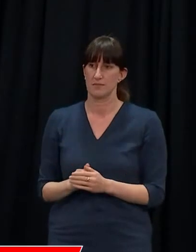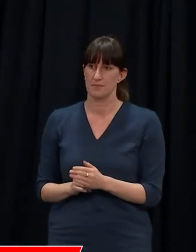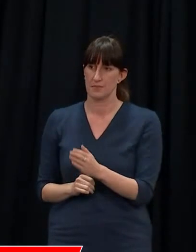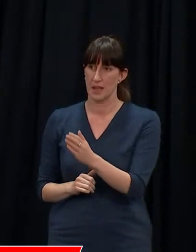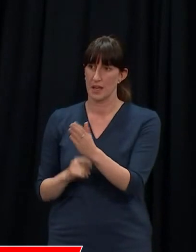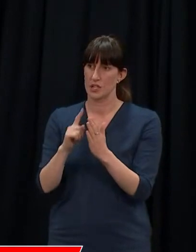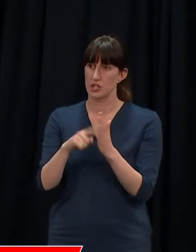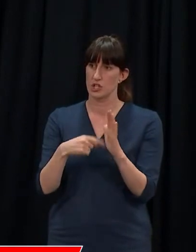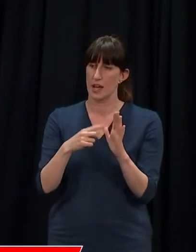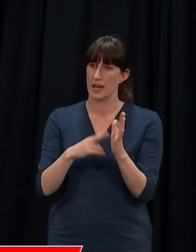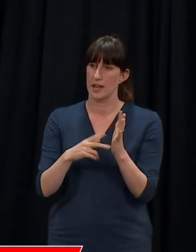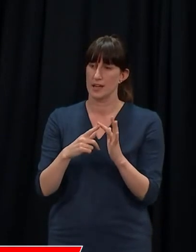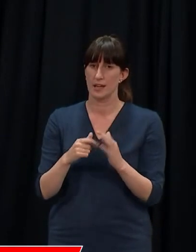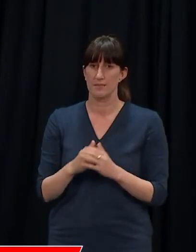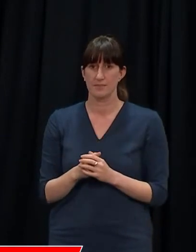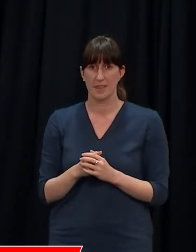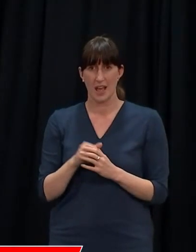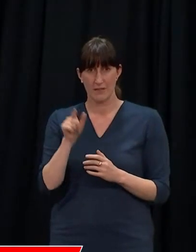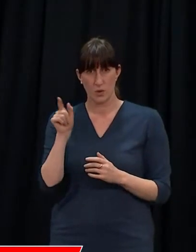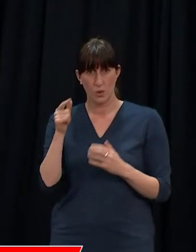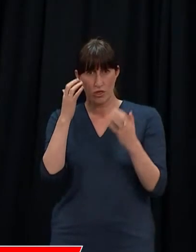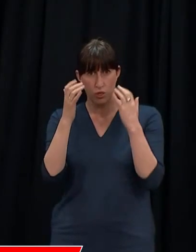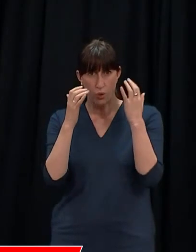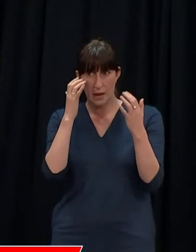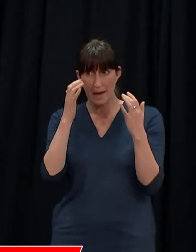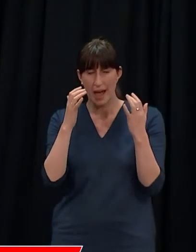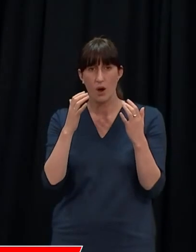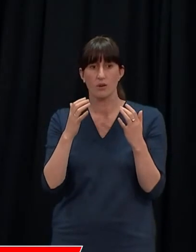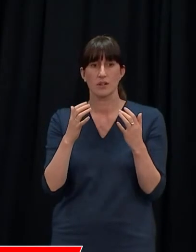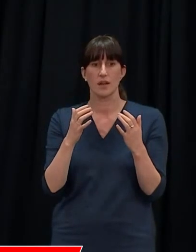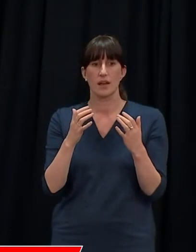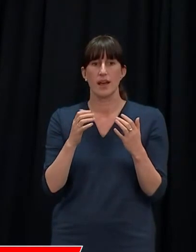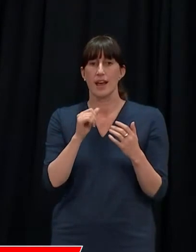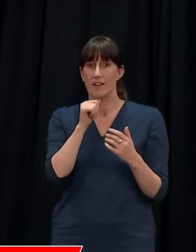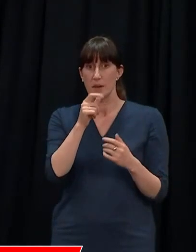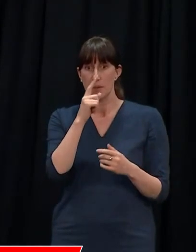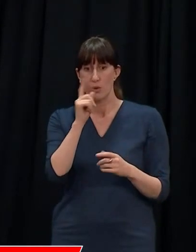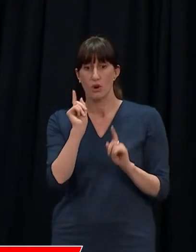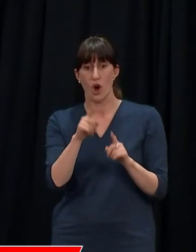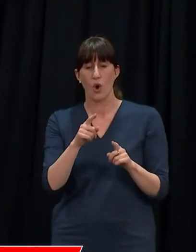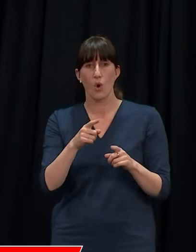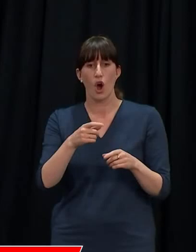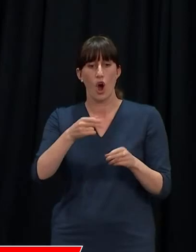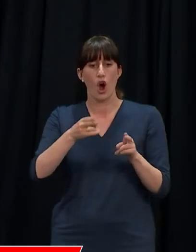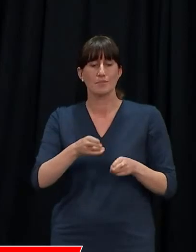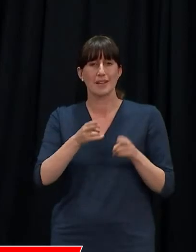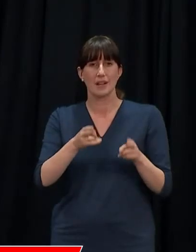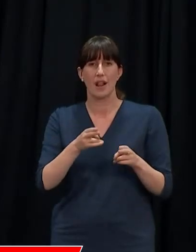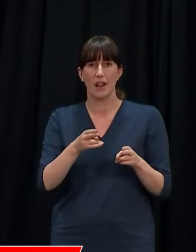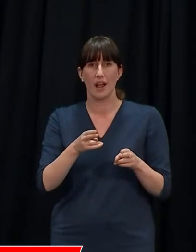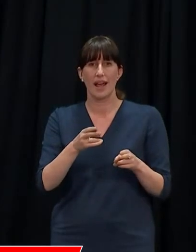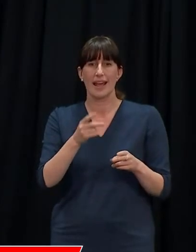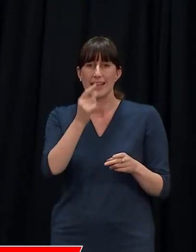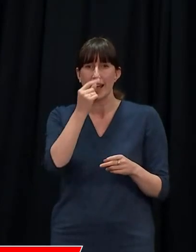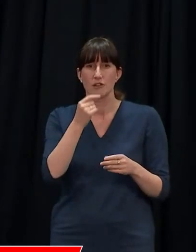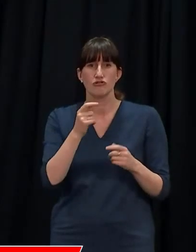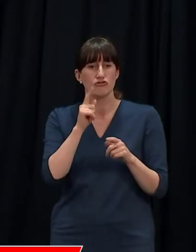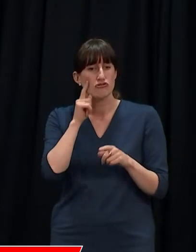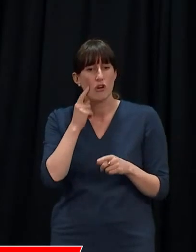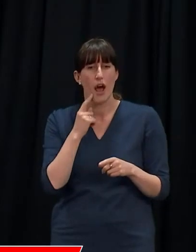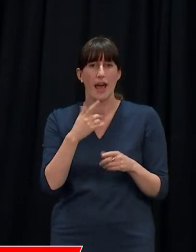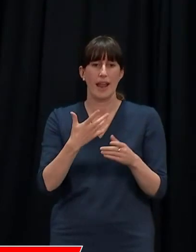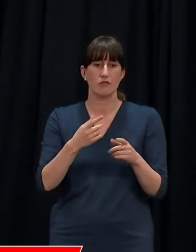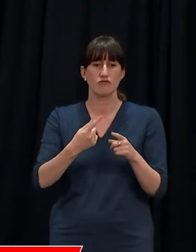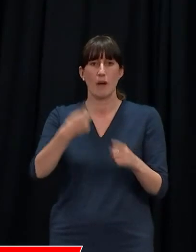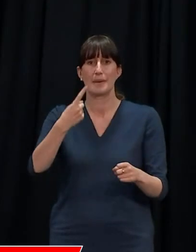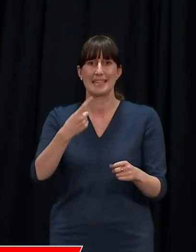consideration to rapid tests for all presentations at Auckland's EDs? And secondly, DHBs say